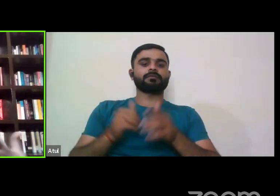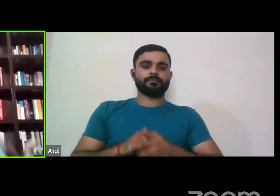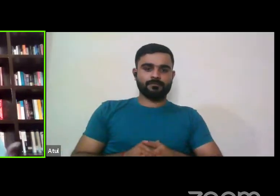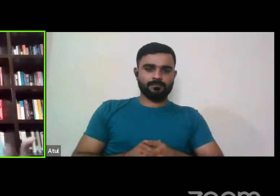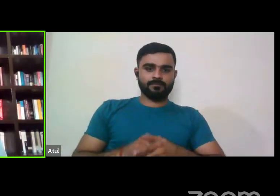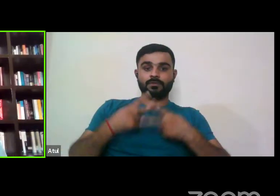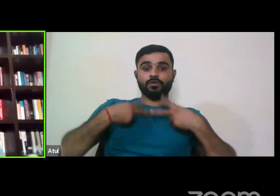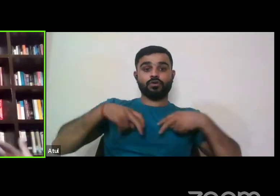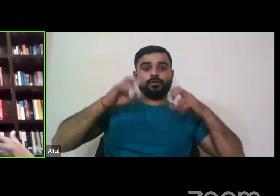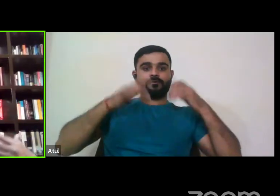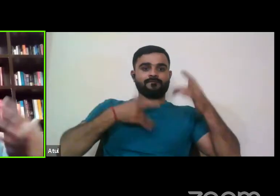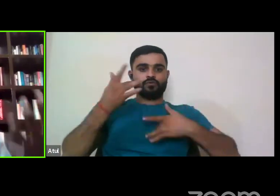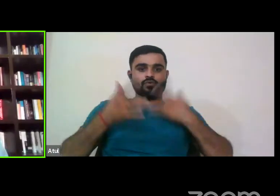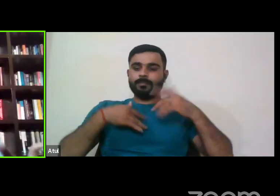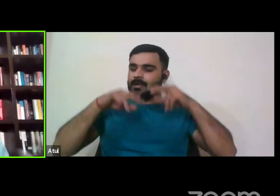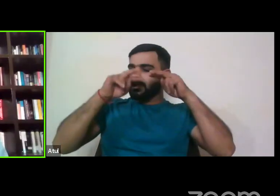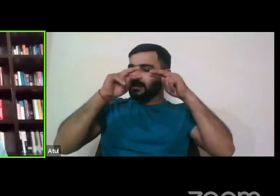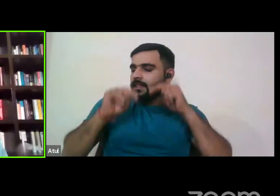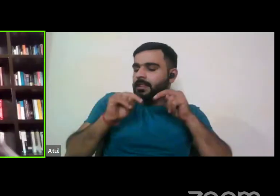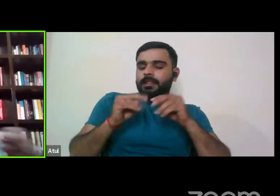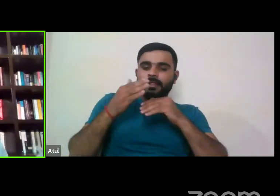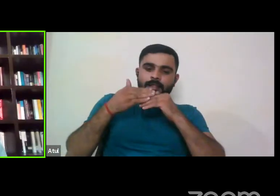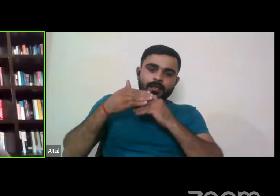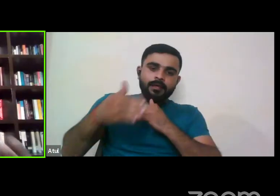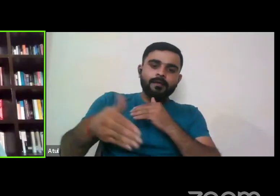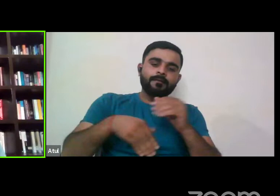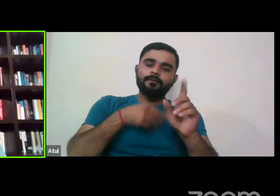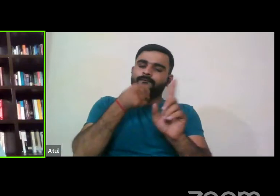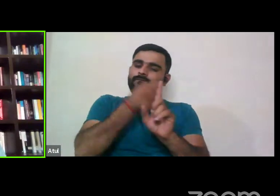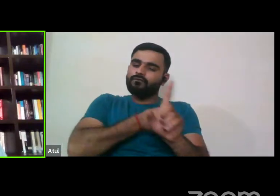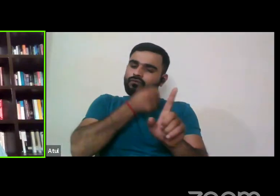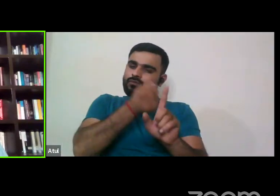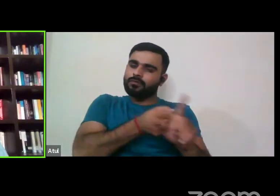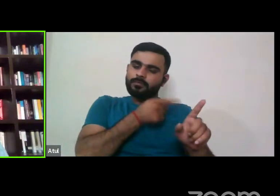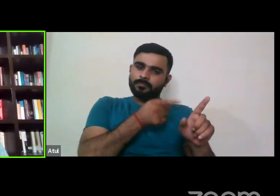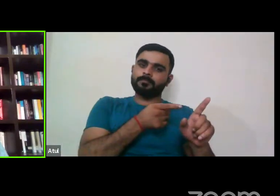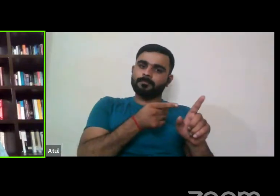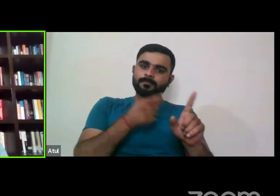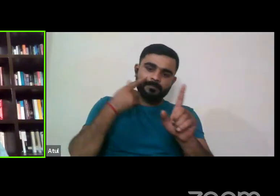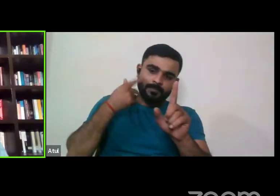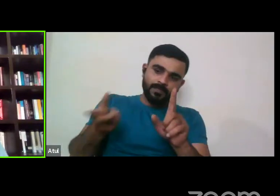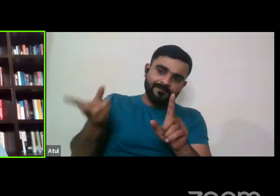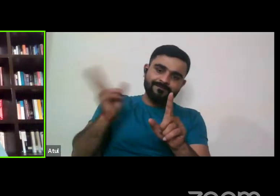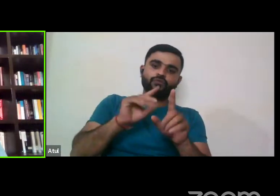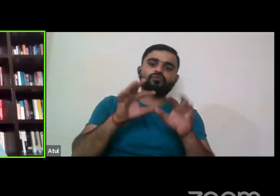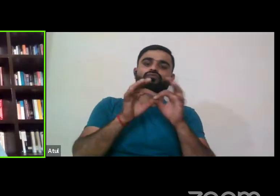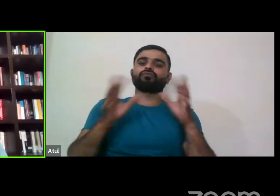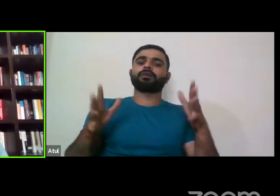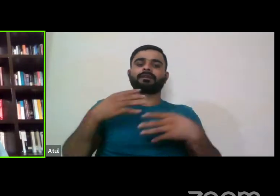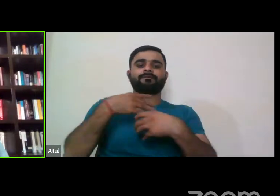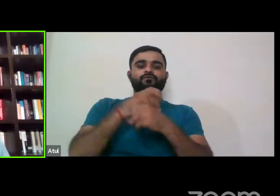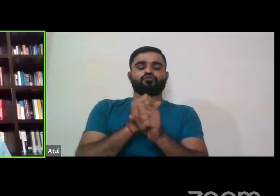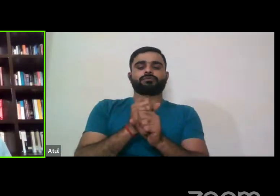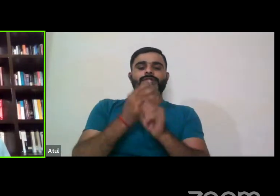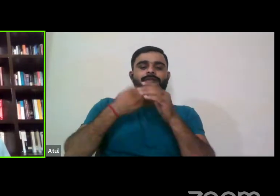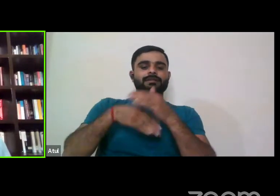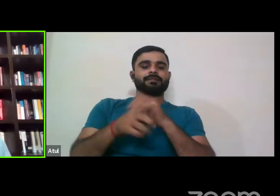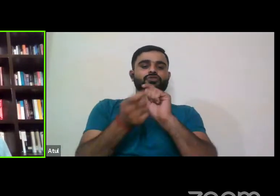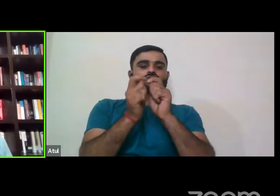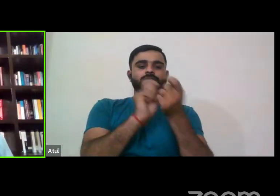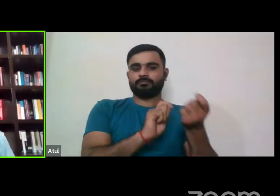the court feels the need, at least the external pressure, to reform itself internally.